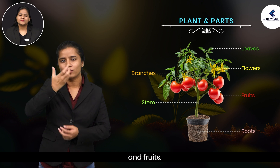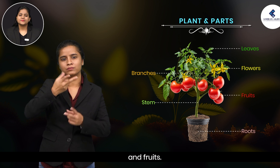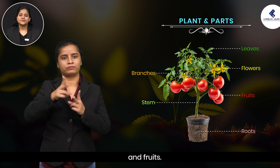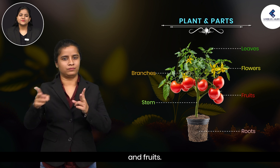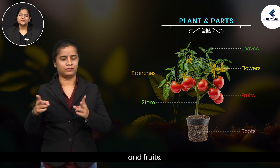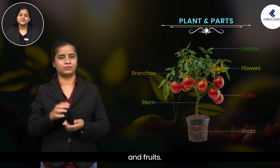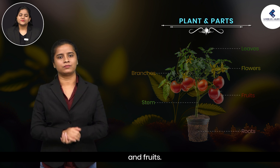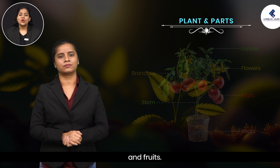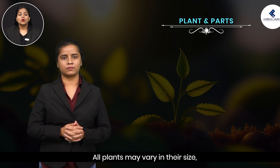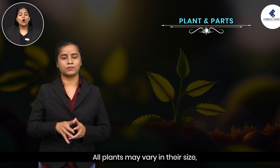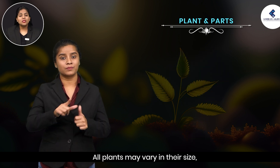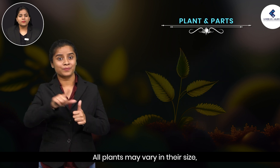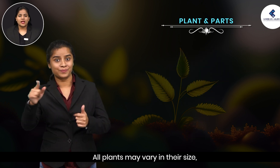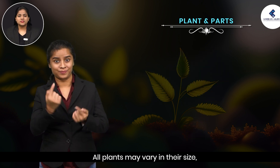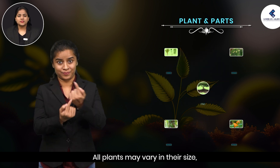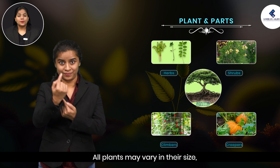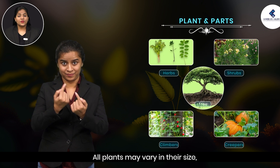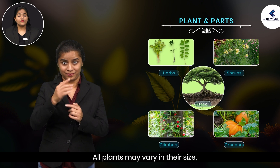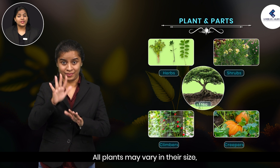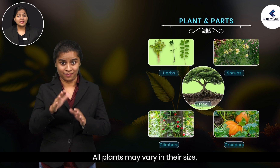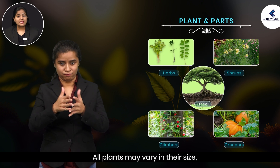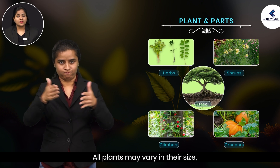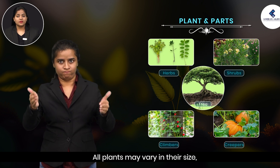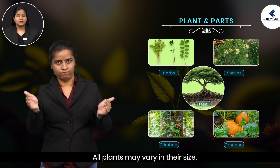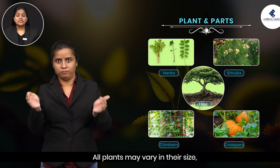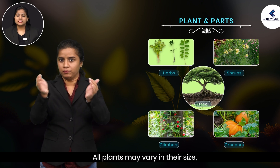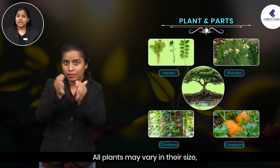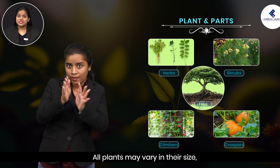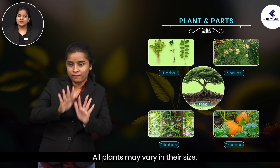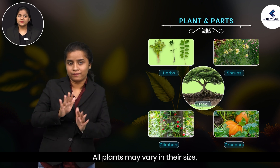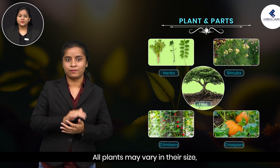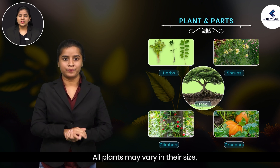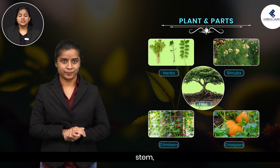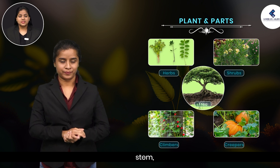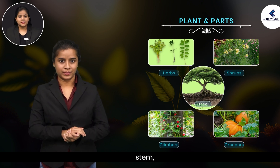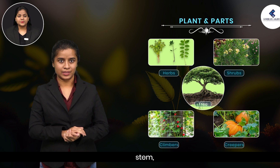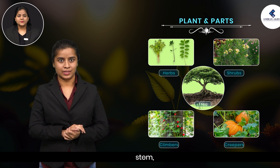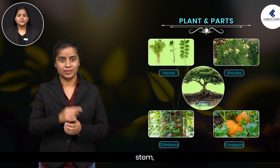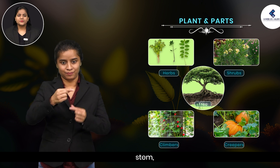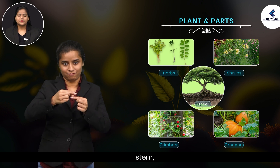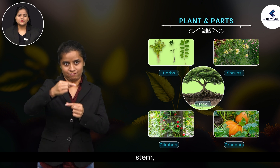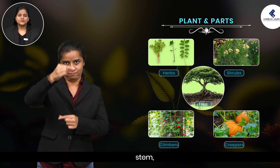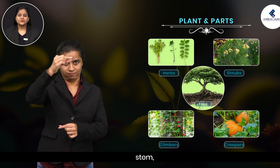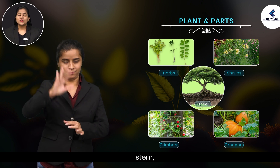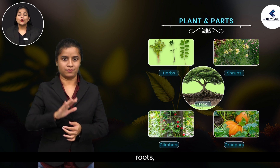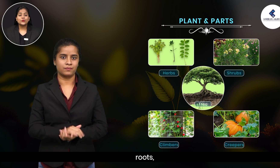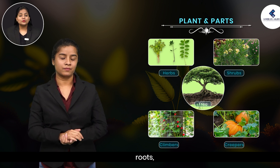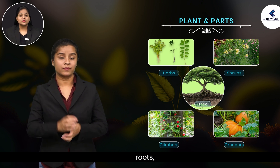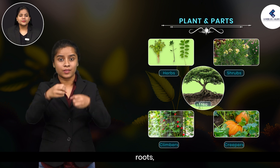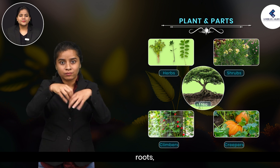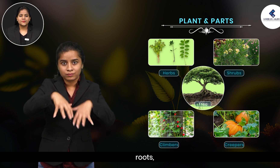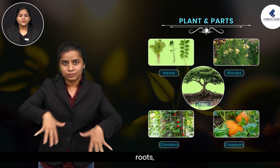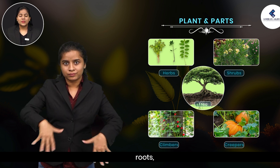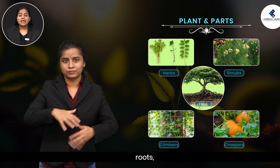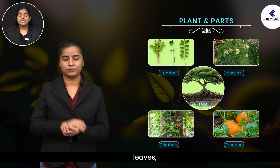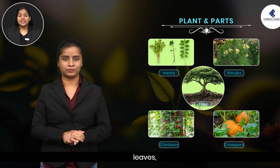fruits. All plants may vary in their size, stem,